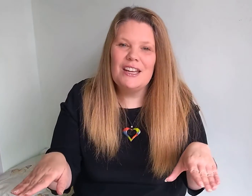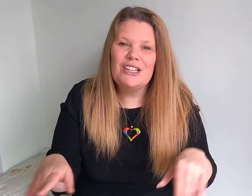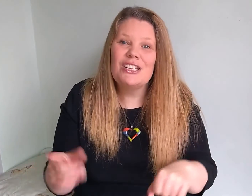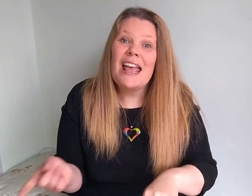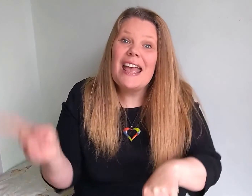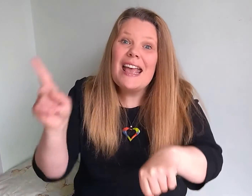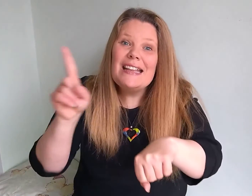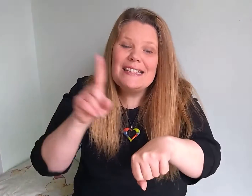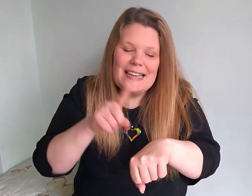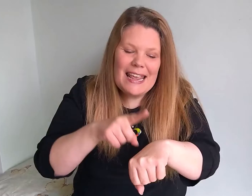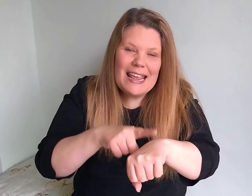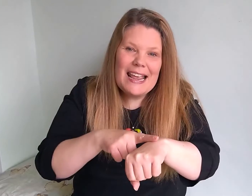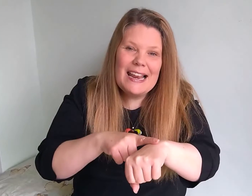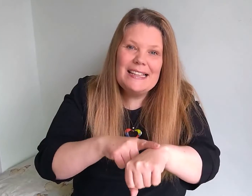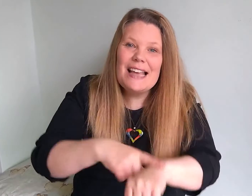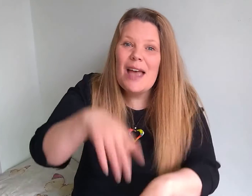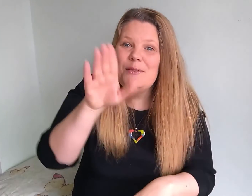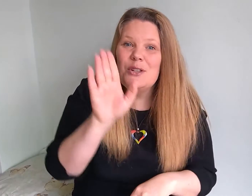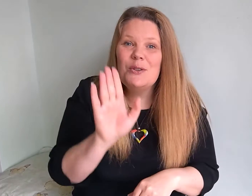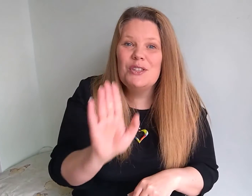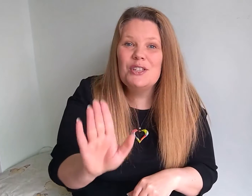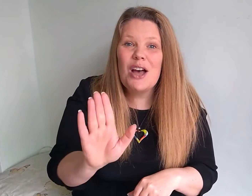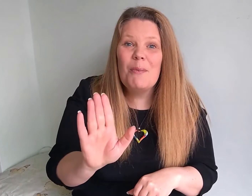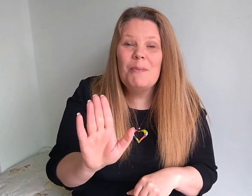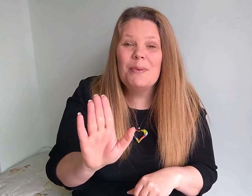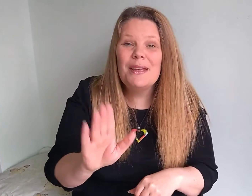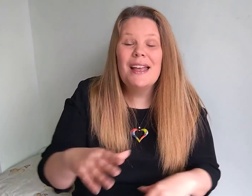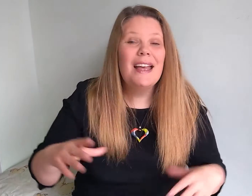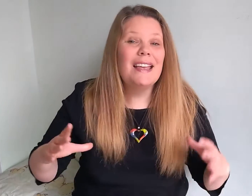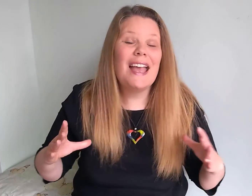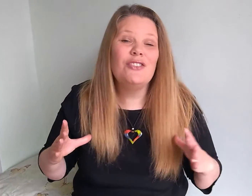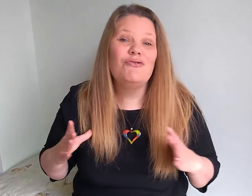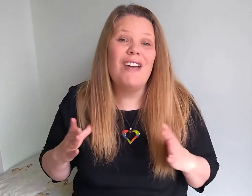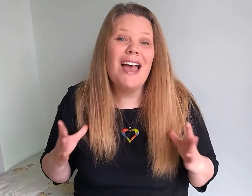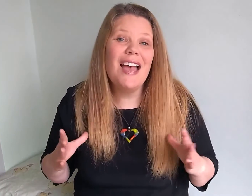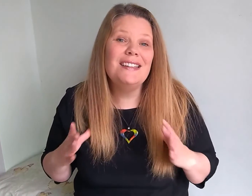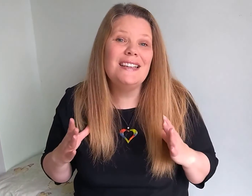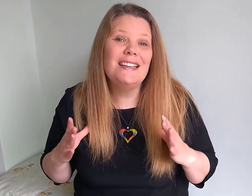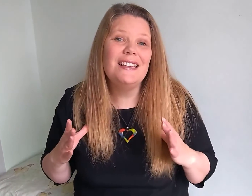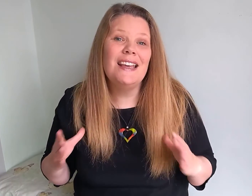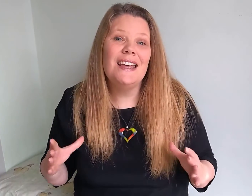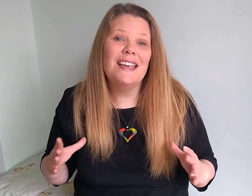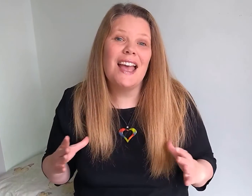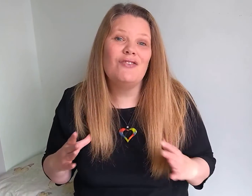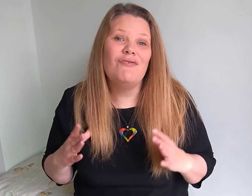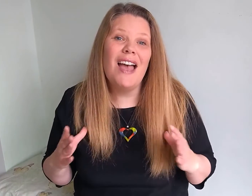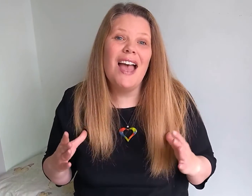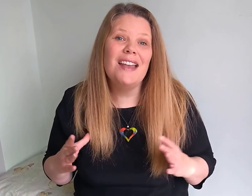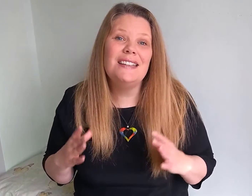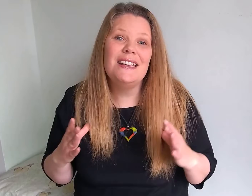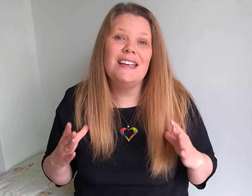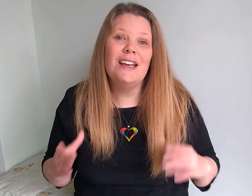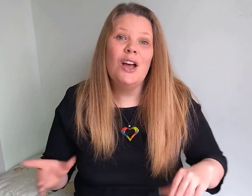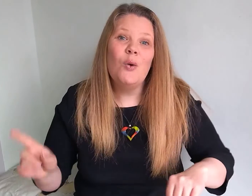finish. It's nearly time to stop. Get ready, get ready.